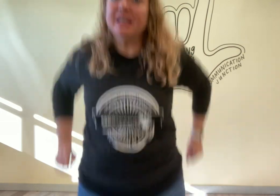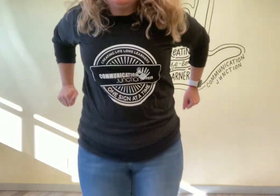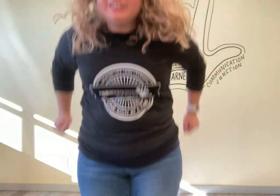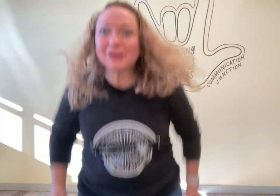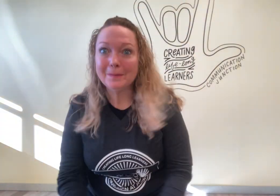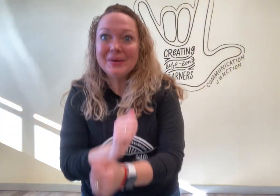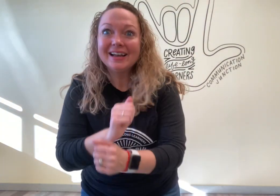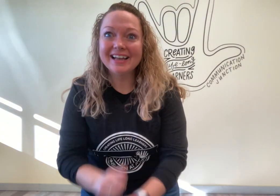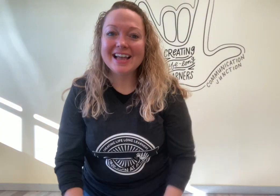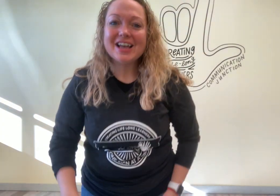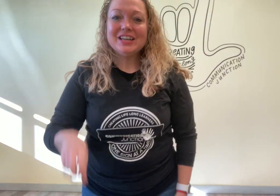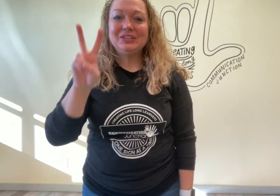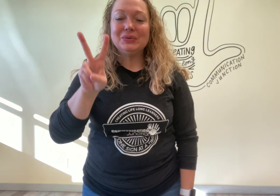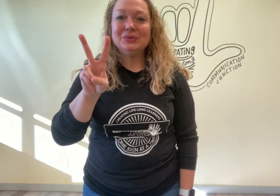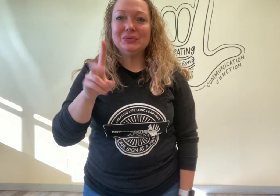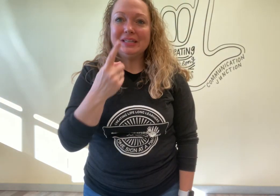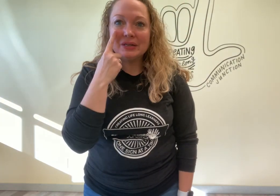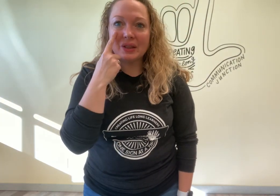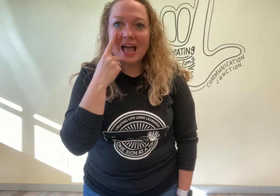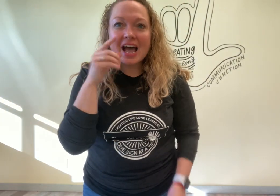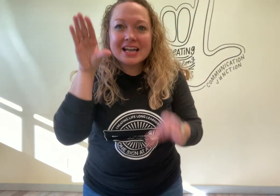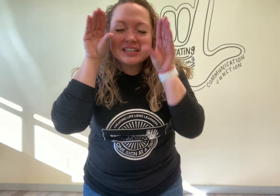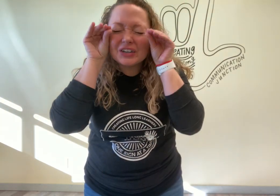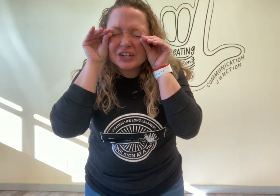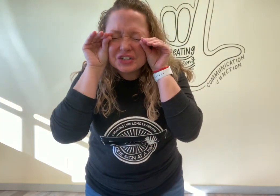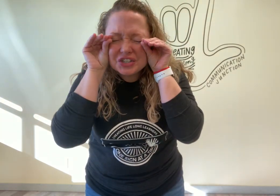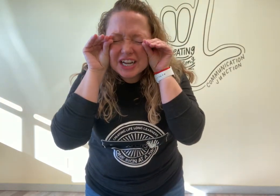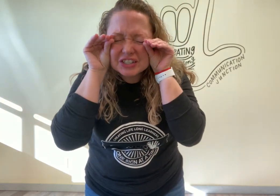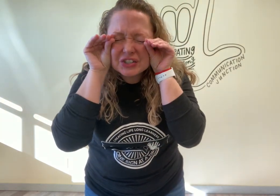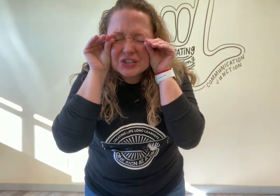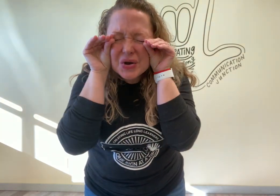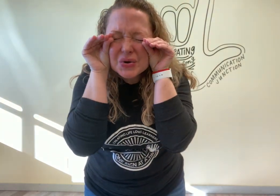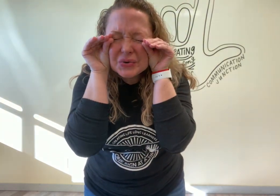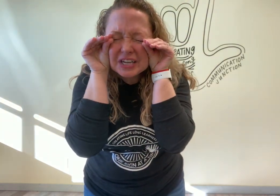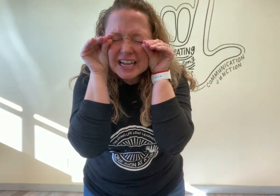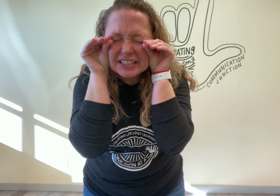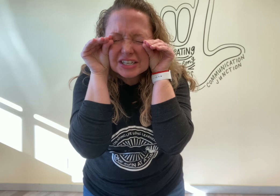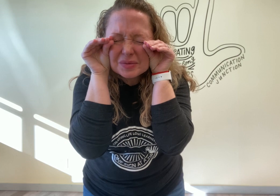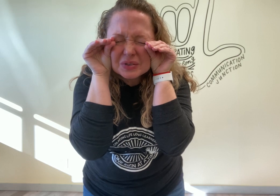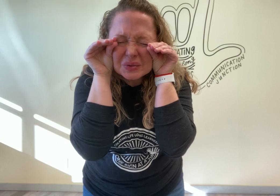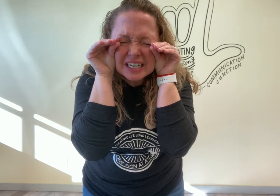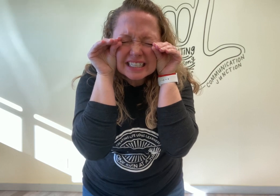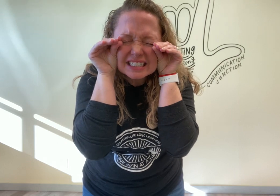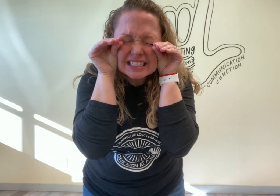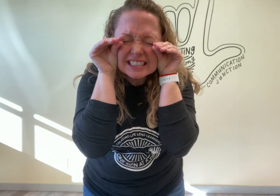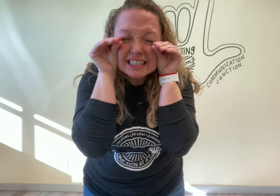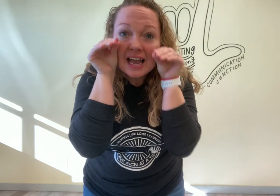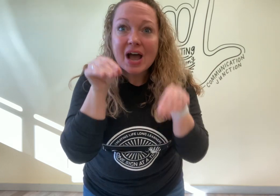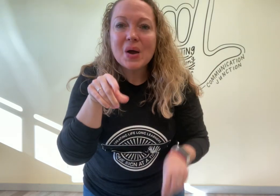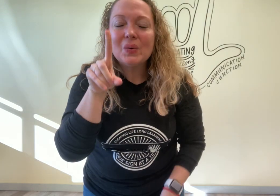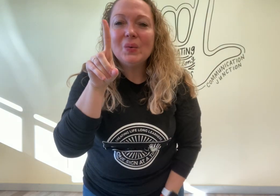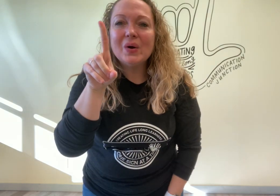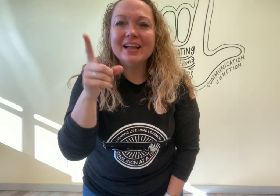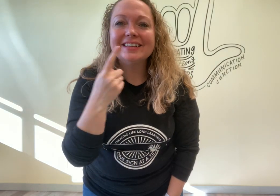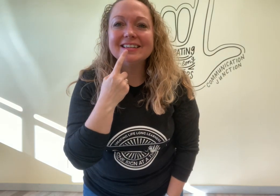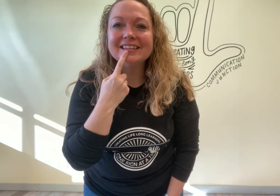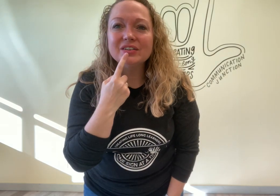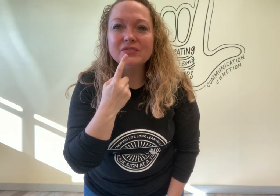jump. 2 little eyes are shut so tight, shut them so tight. 1 little